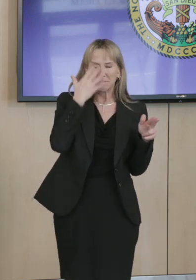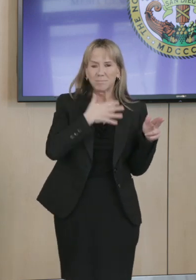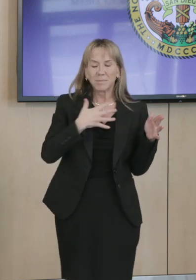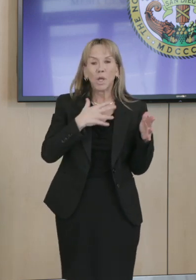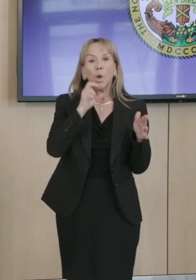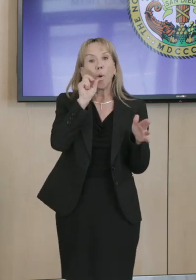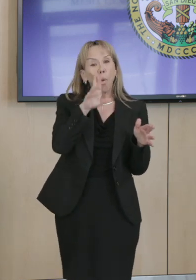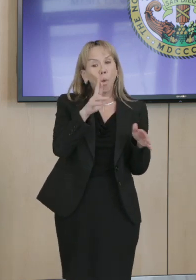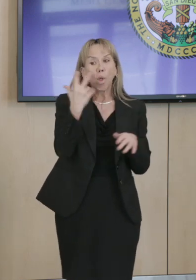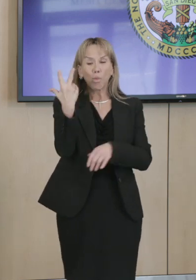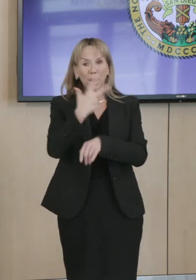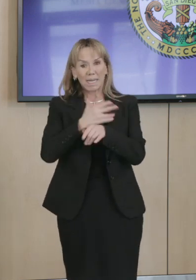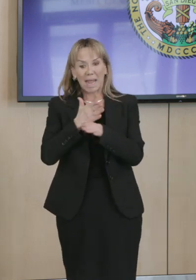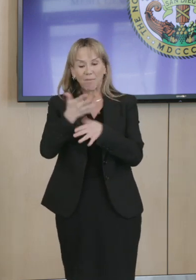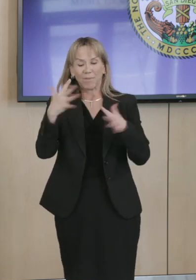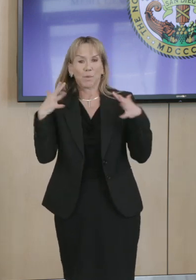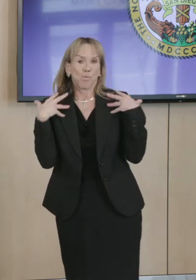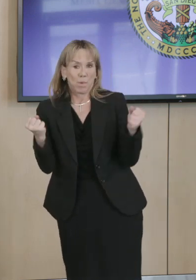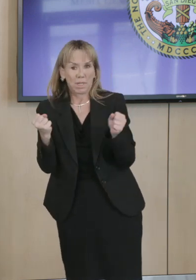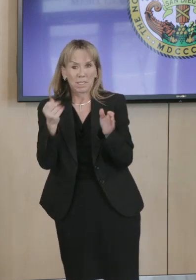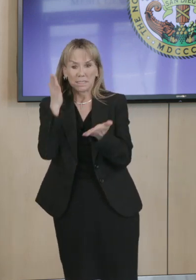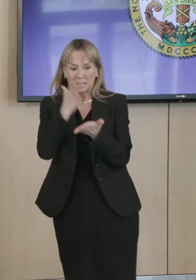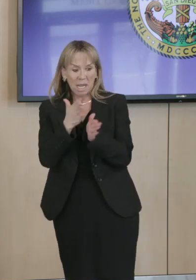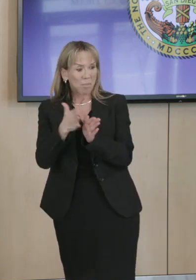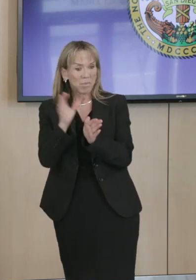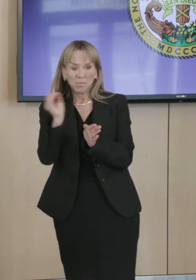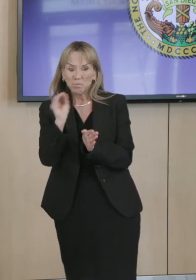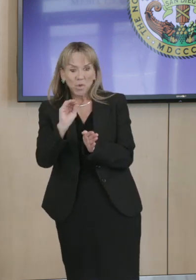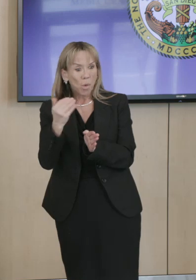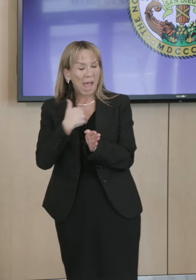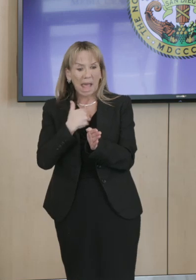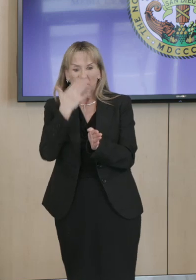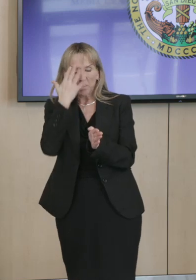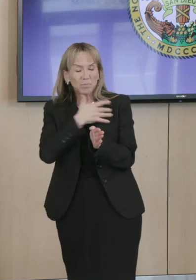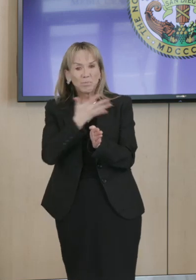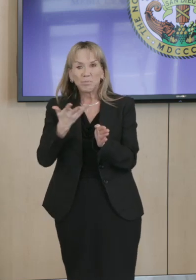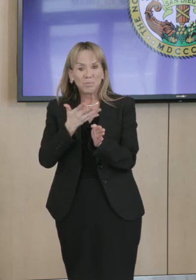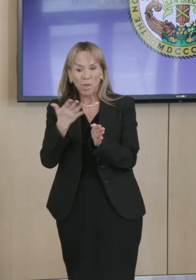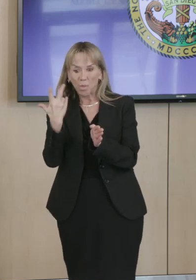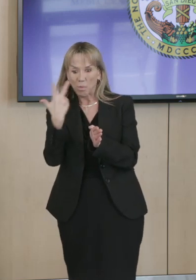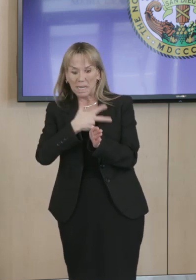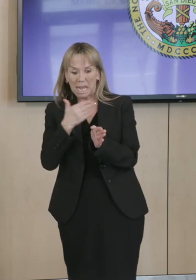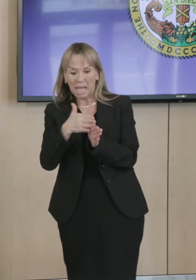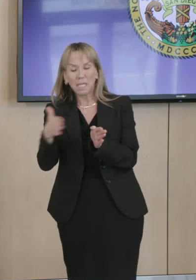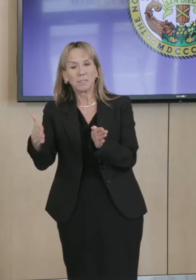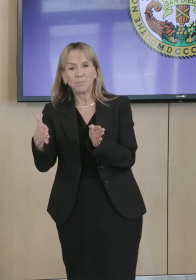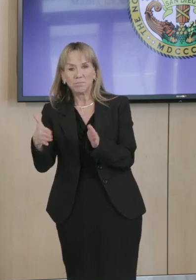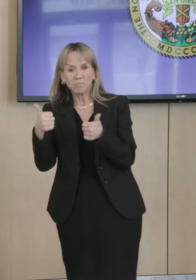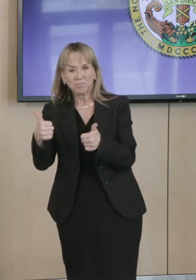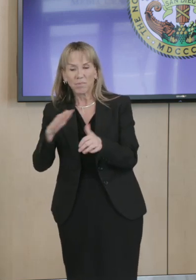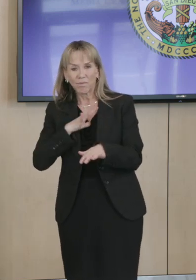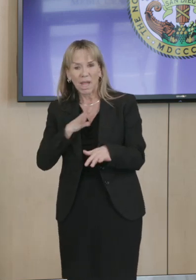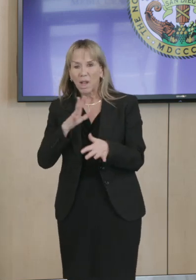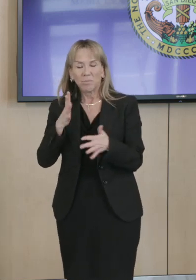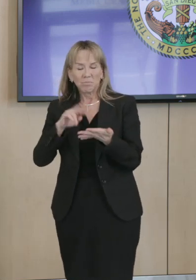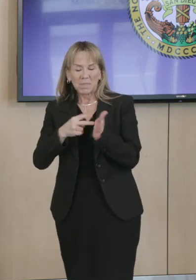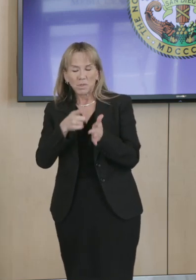have stopped so that they are no longer infectious to other individuals. We can